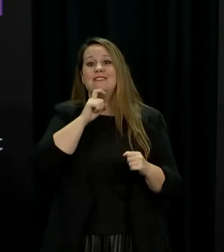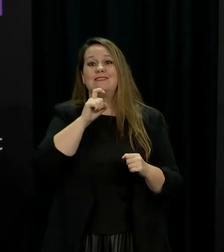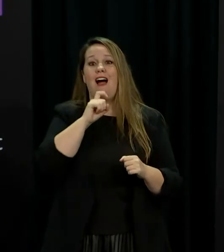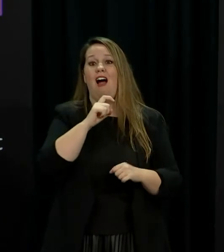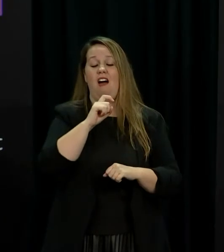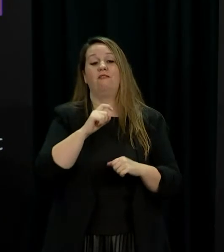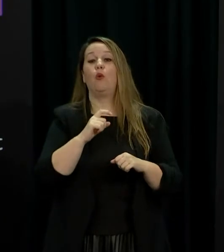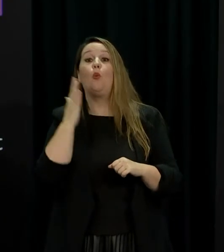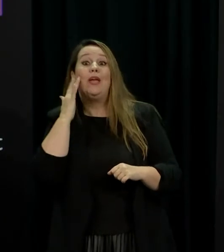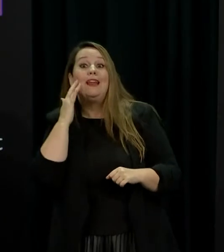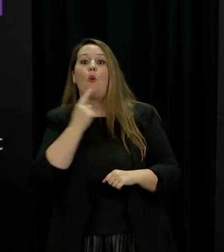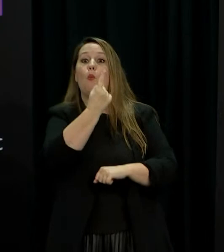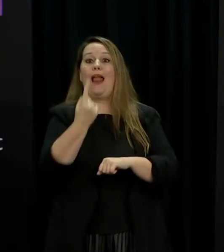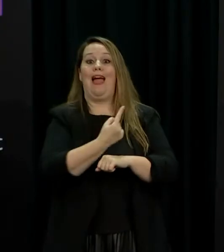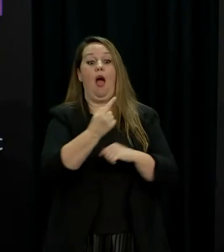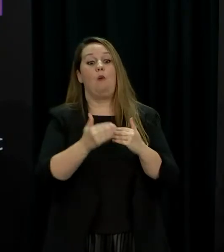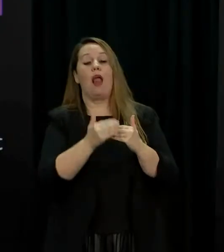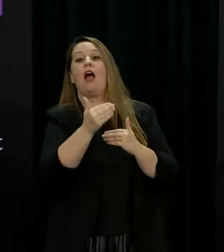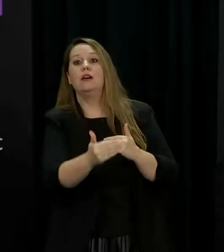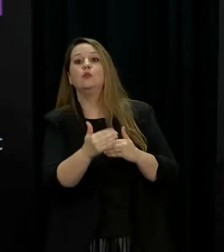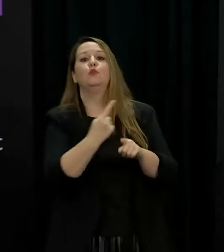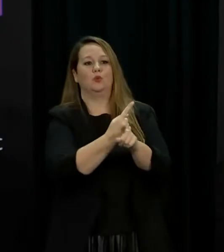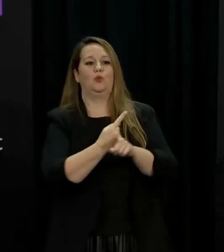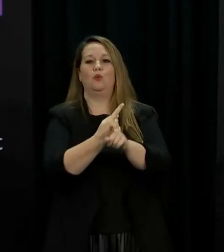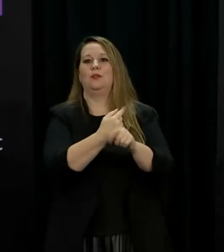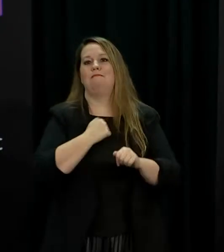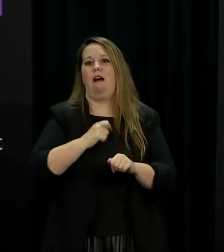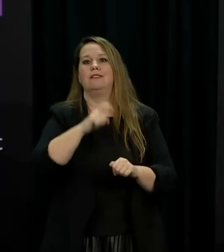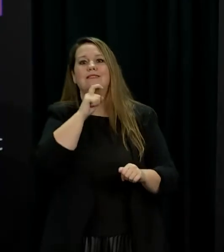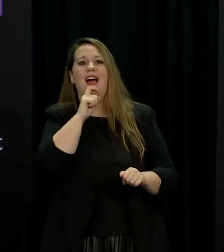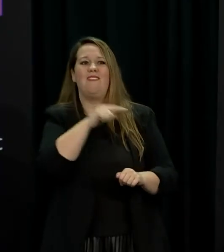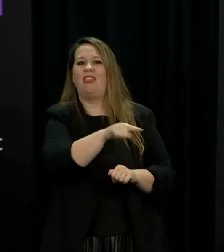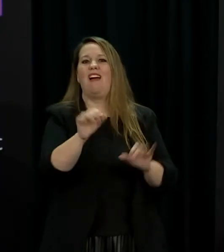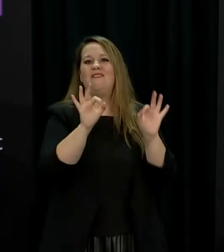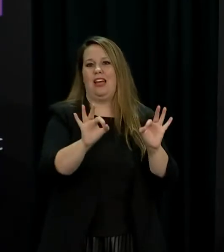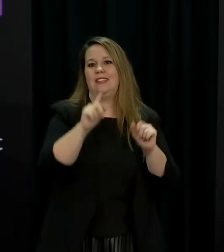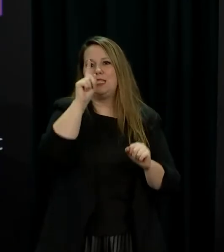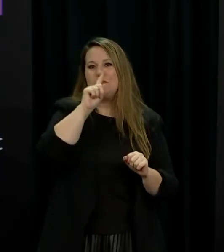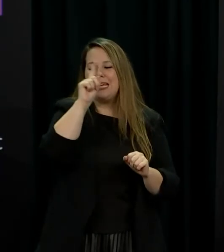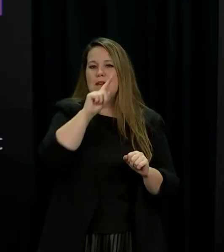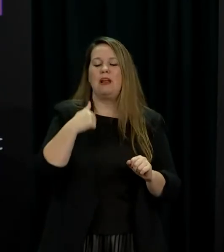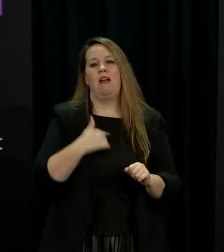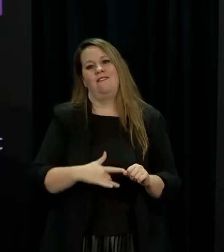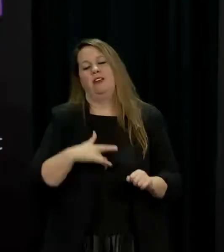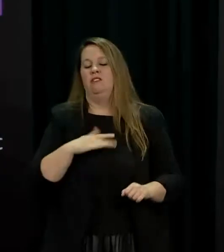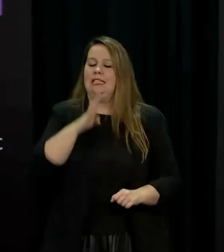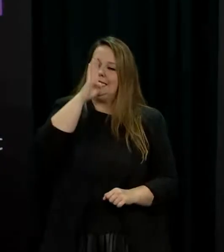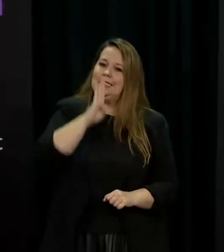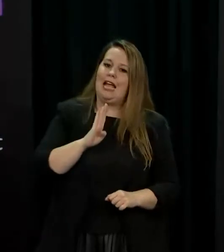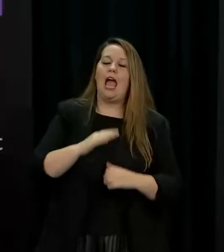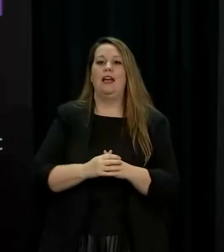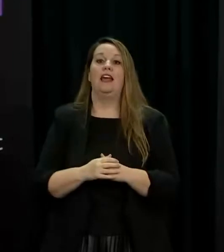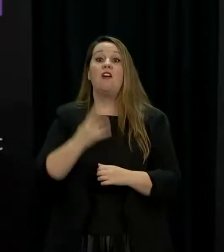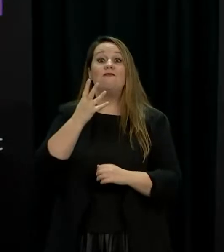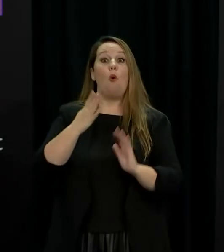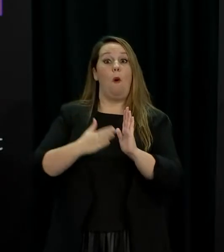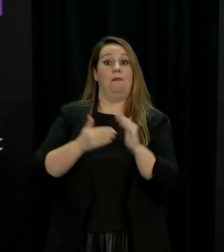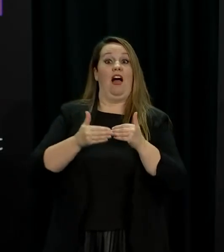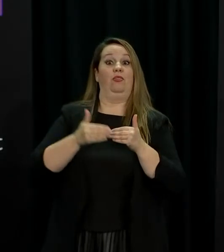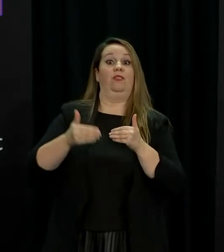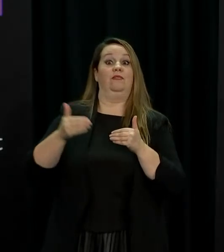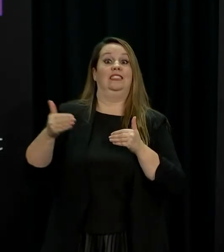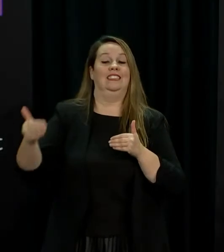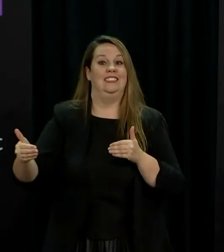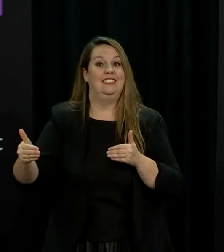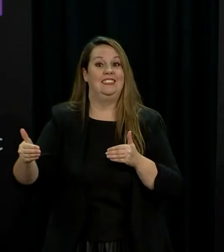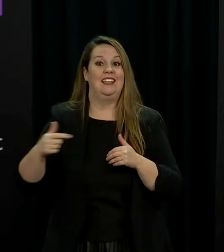hour's time, because they're all fantastic people, and I feel very sad. In 4 months' time, and 4 months is a long time in a global